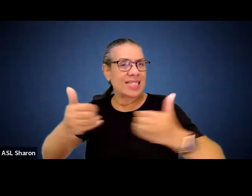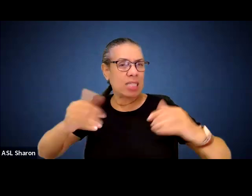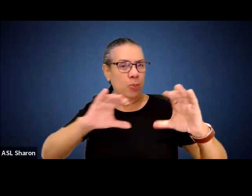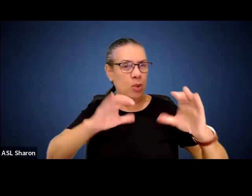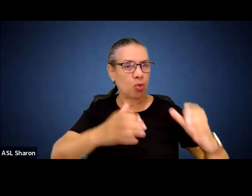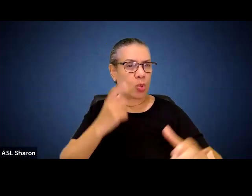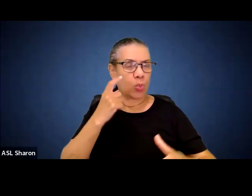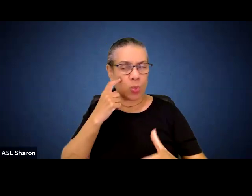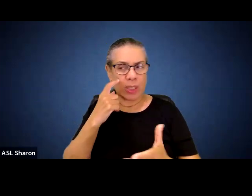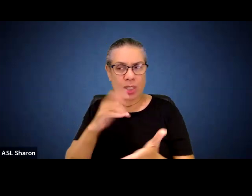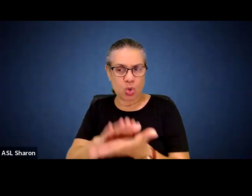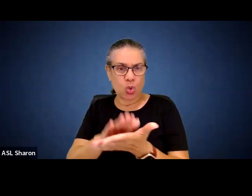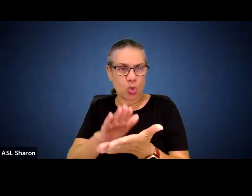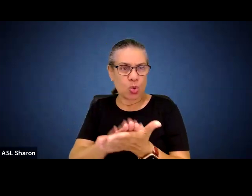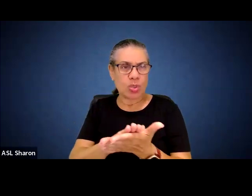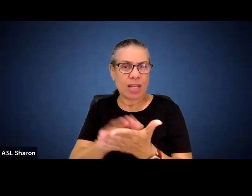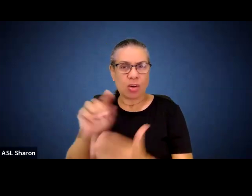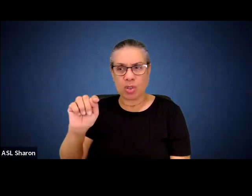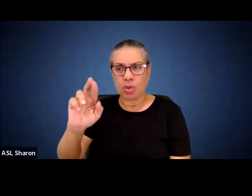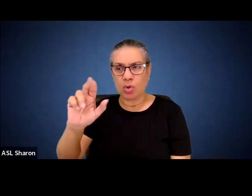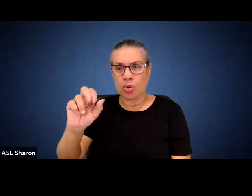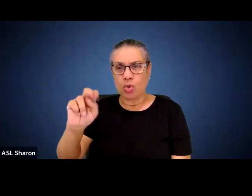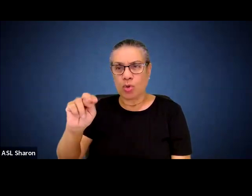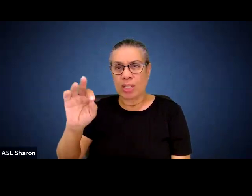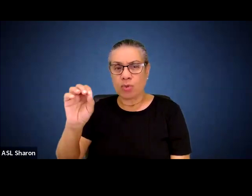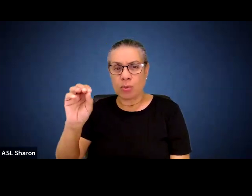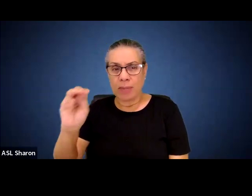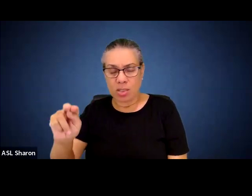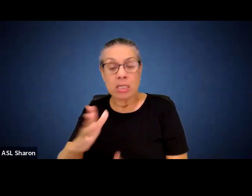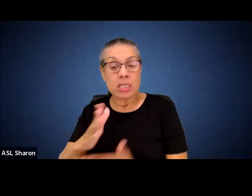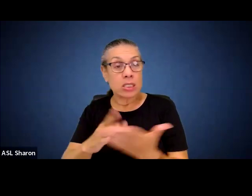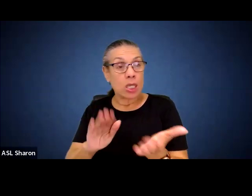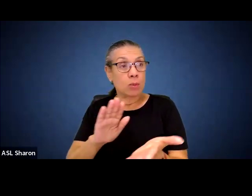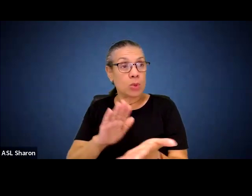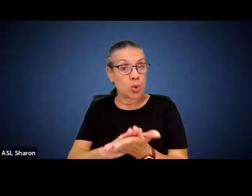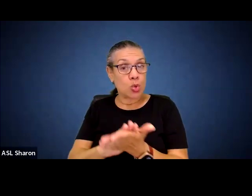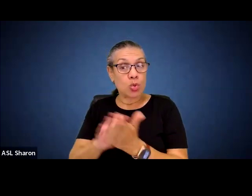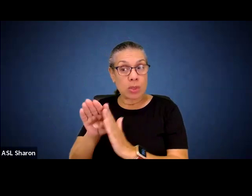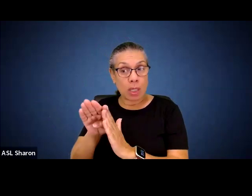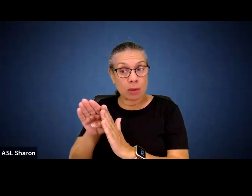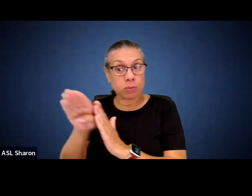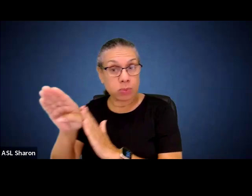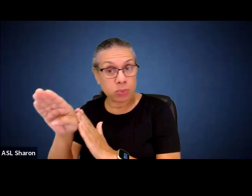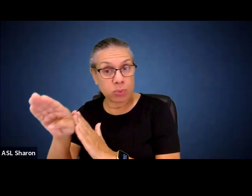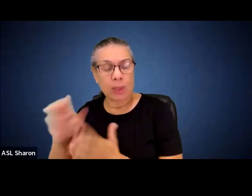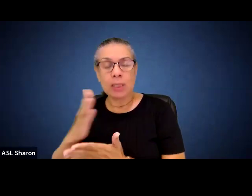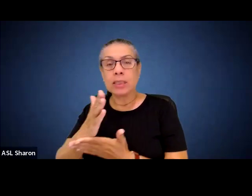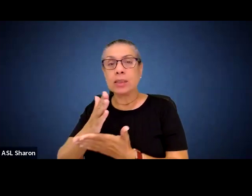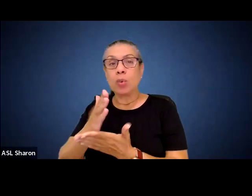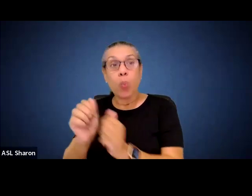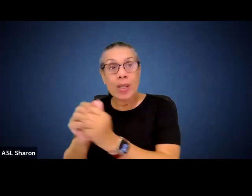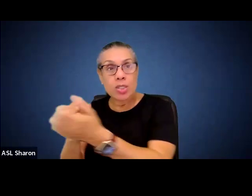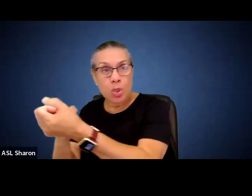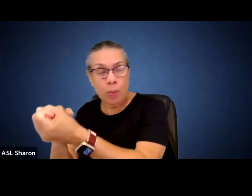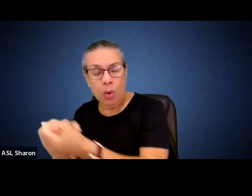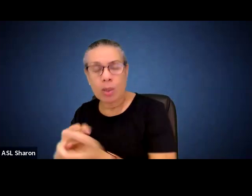transformation schools. There's like the schools getting support that are sort of moving and growing. There's the schools getting support that have had a